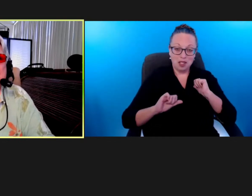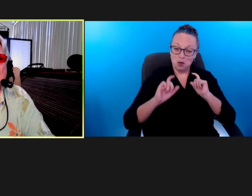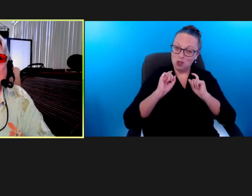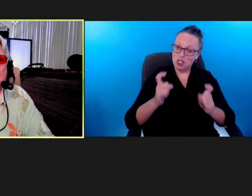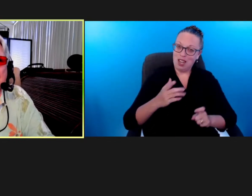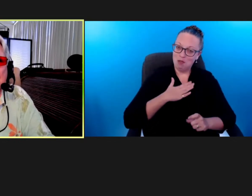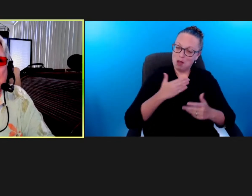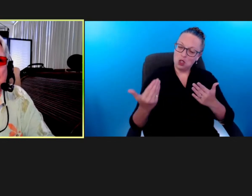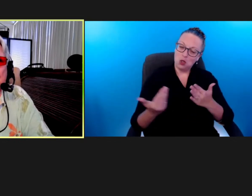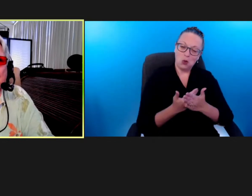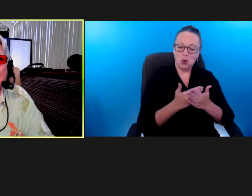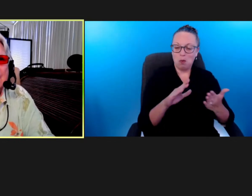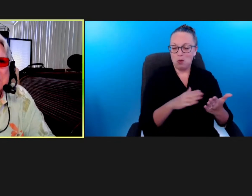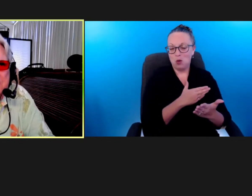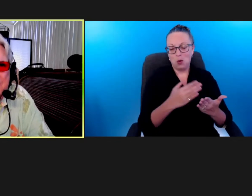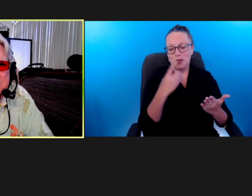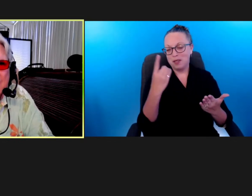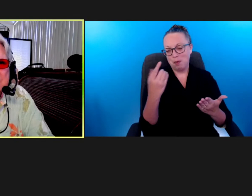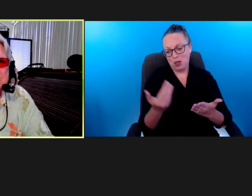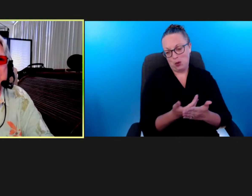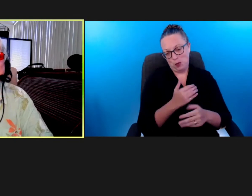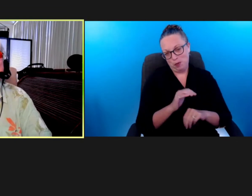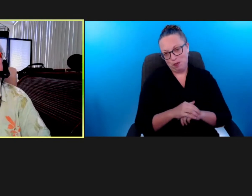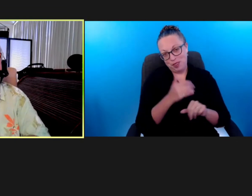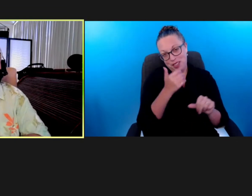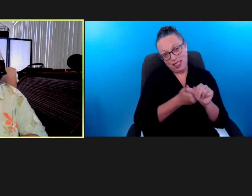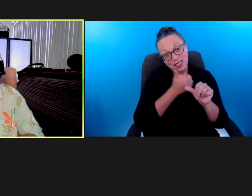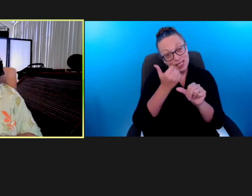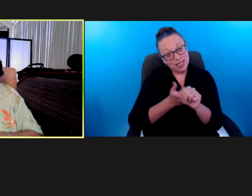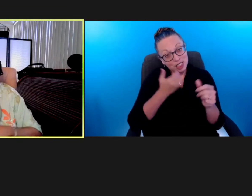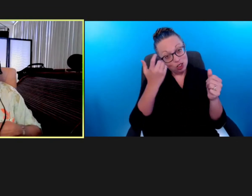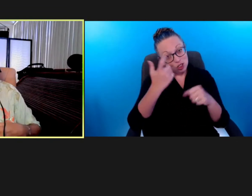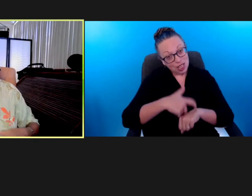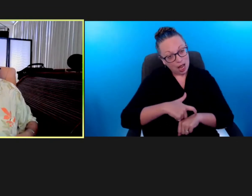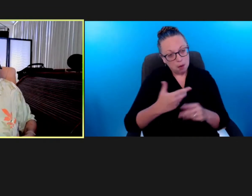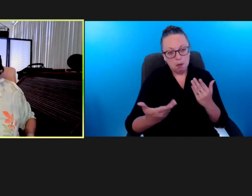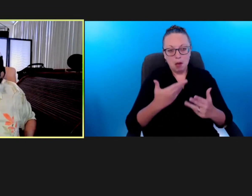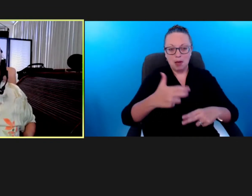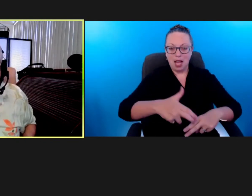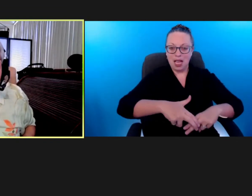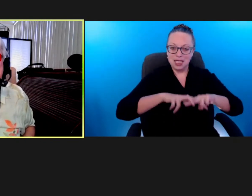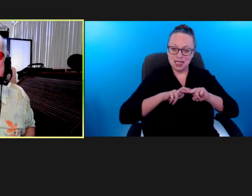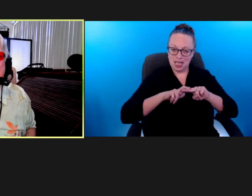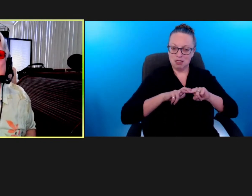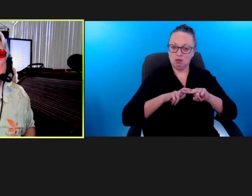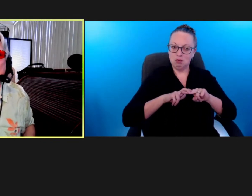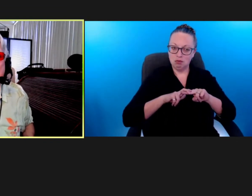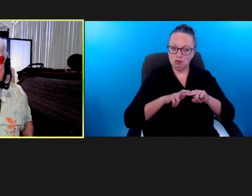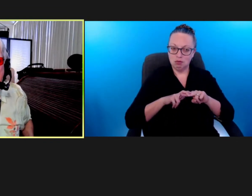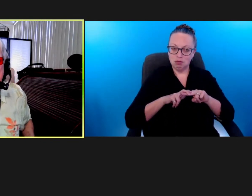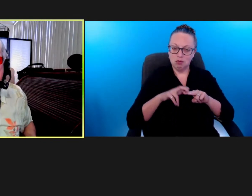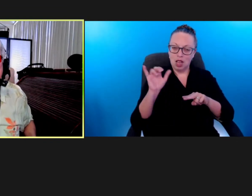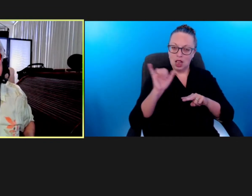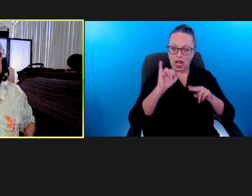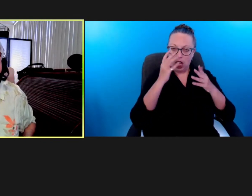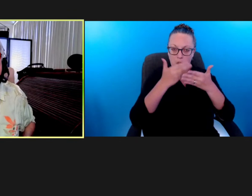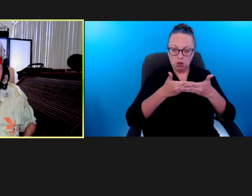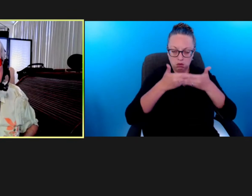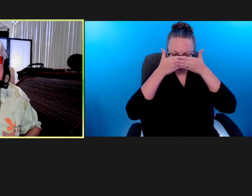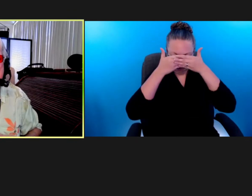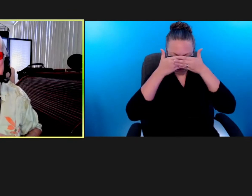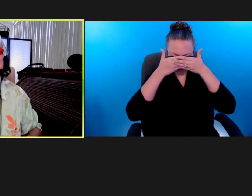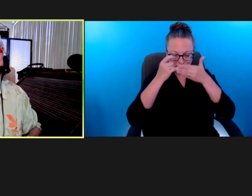something entirely new. In each of these cases, I might have sat as if blindfolded were it not for the